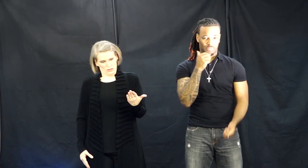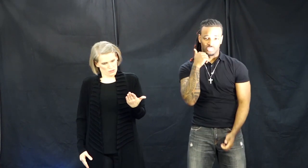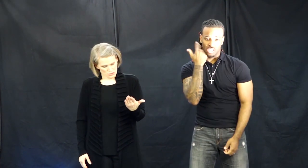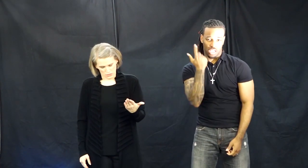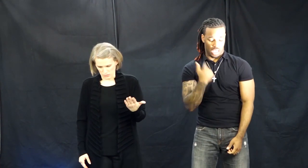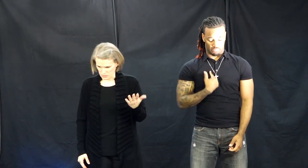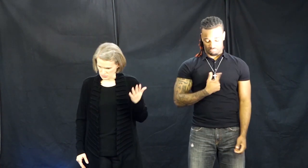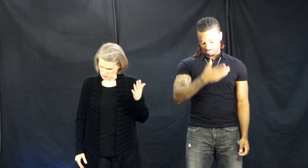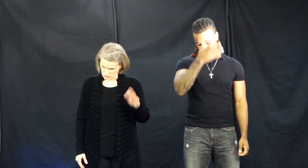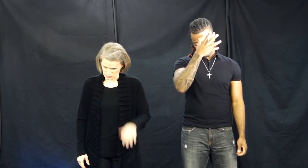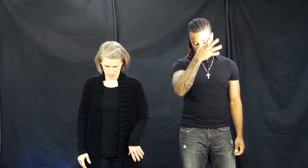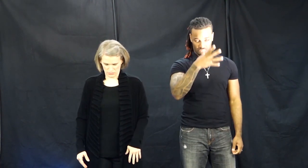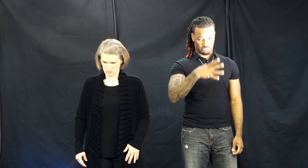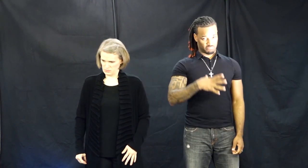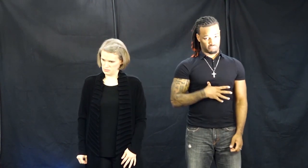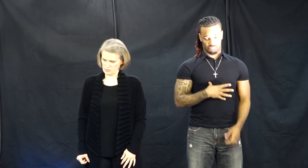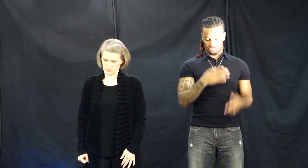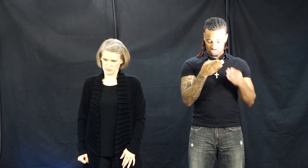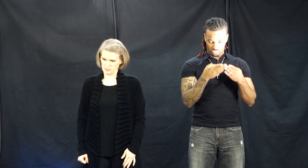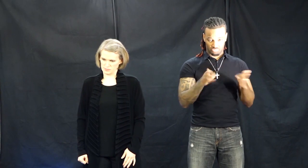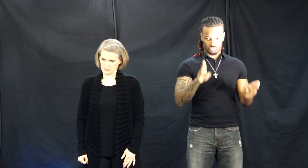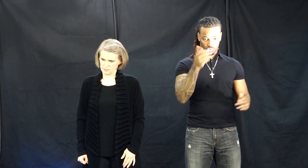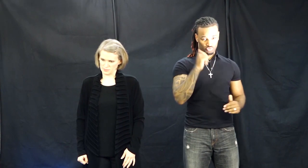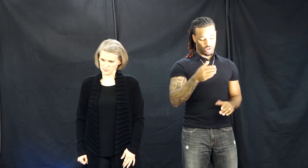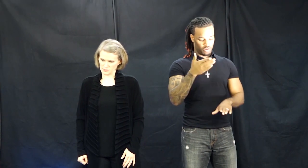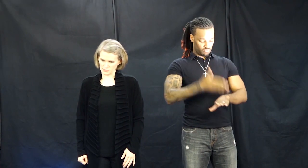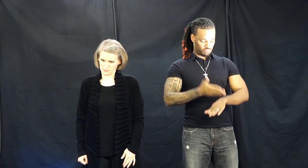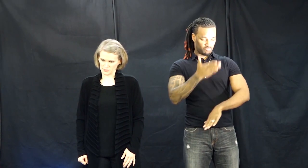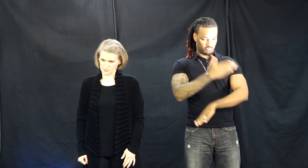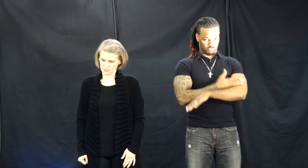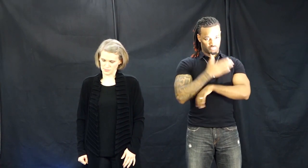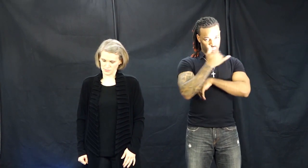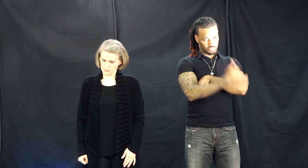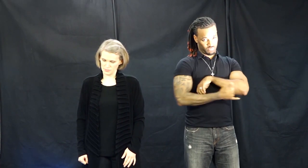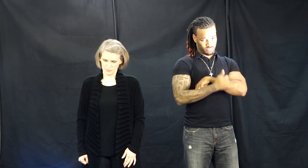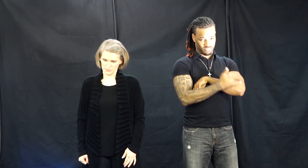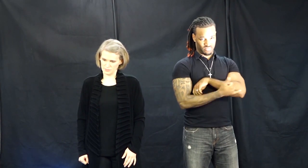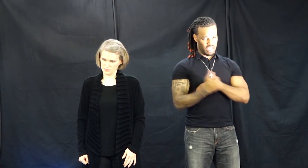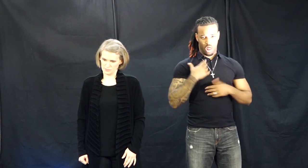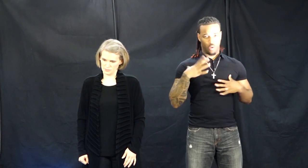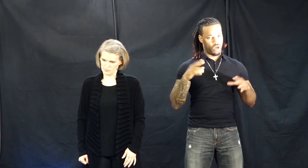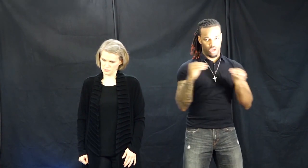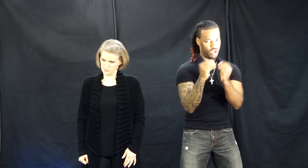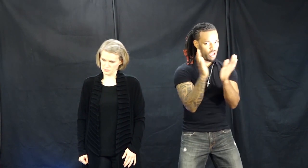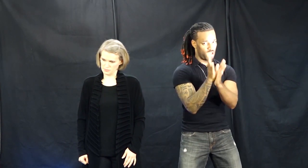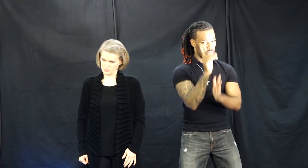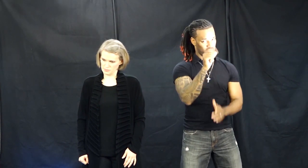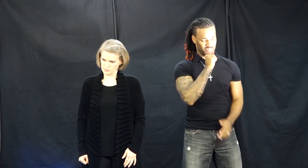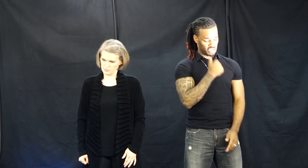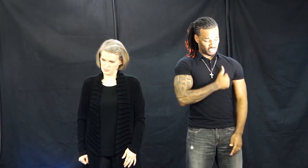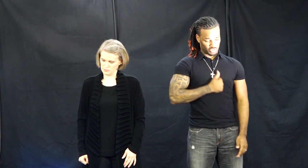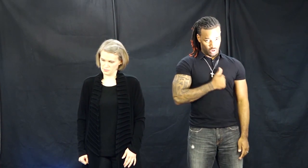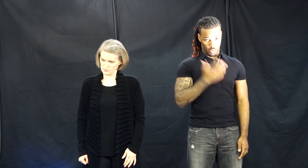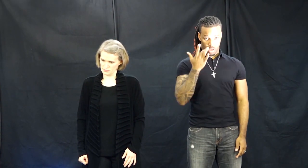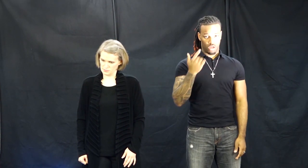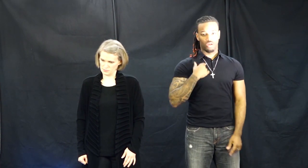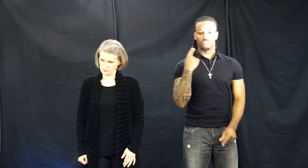been shy. I am just a guy in the public eye, trying to do my best for our republic. I don't want to fight, but I won't apologize for doing what's